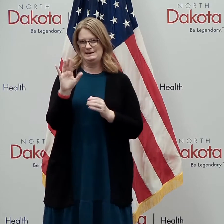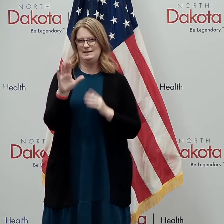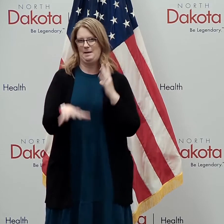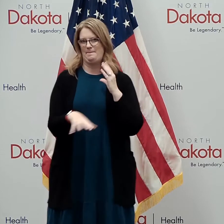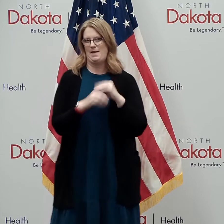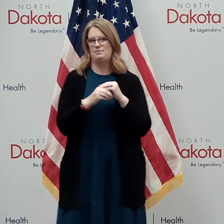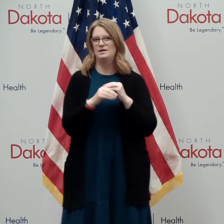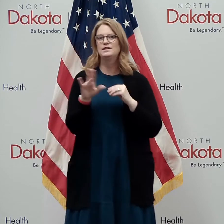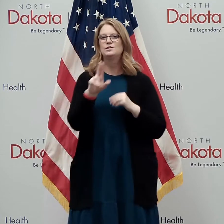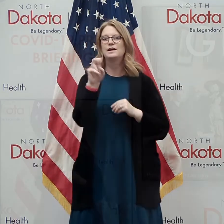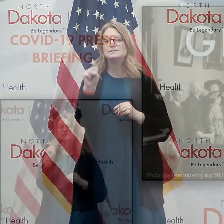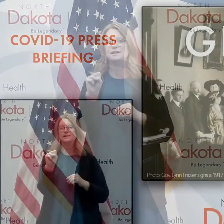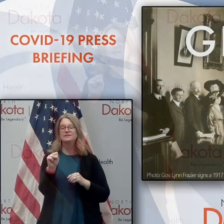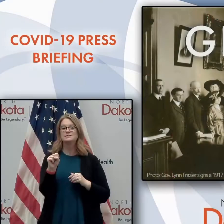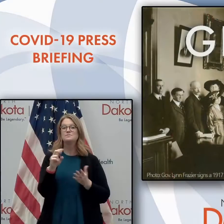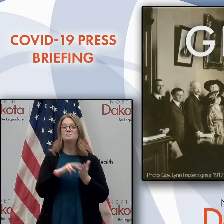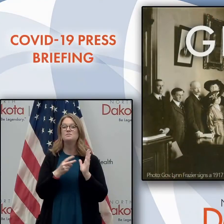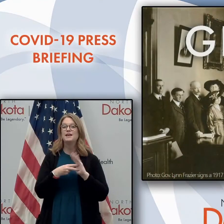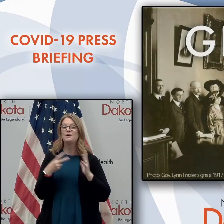United States. This, of course, is this